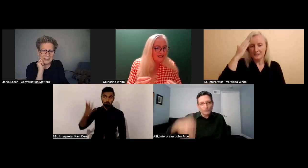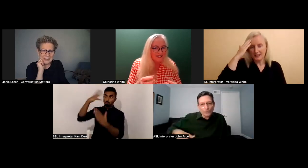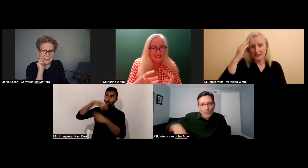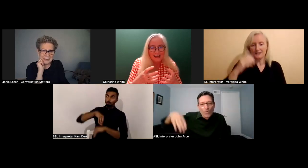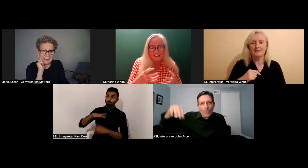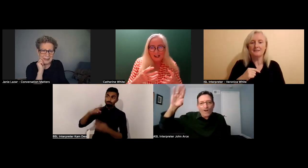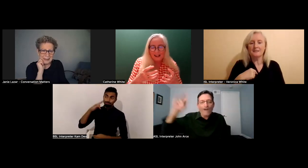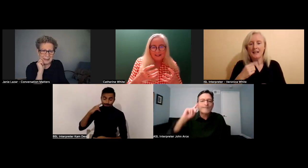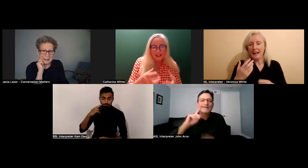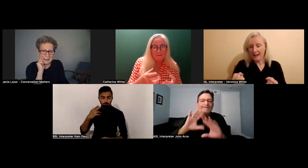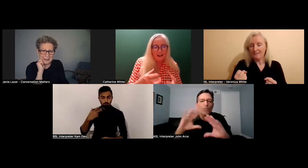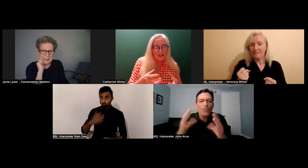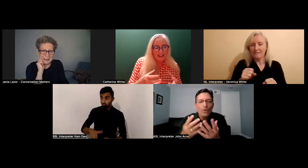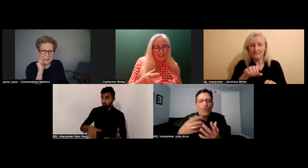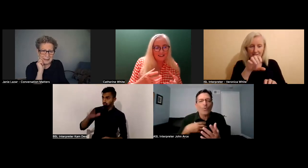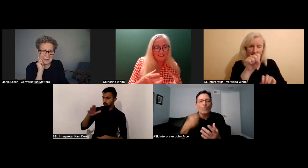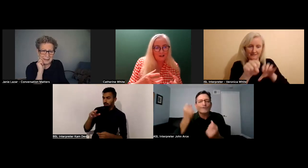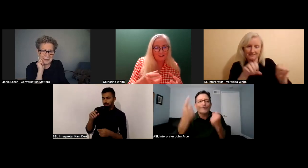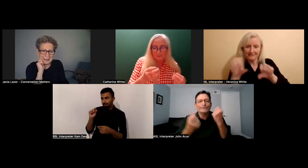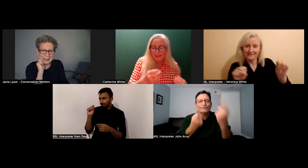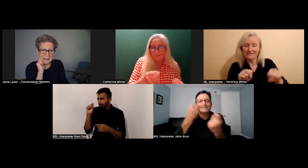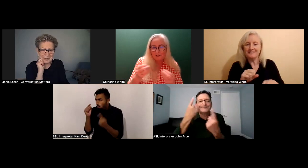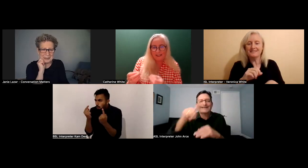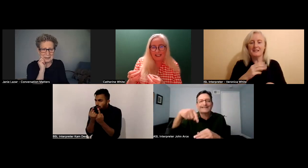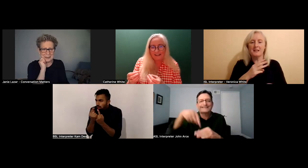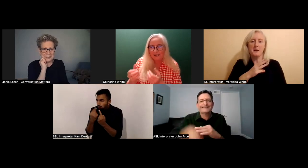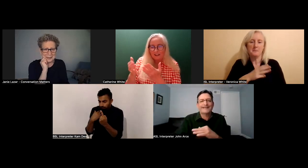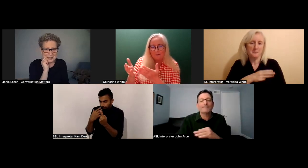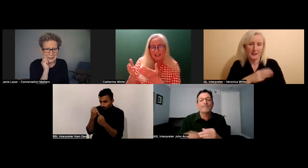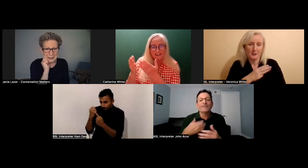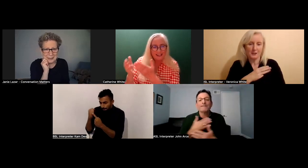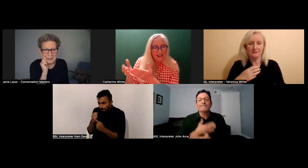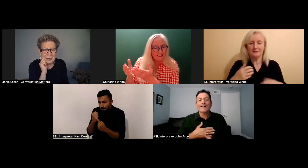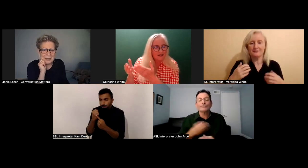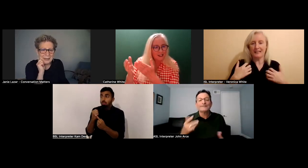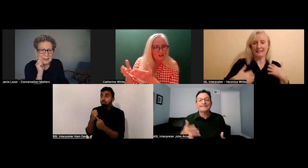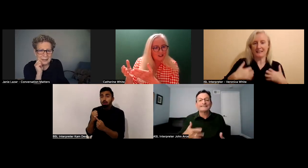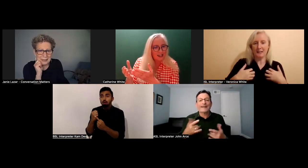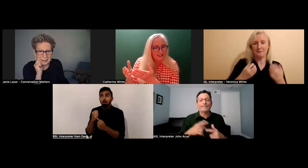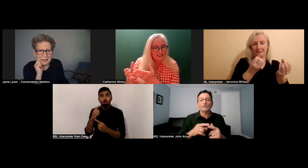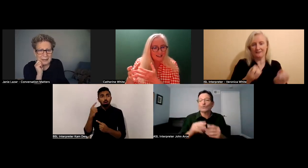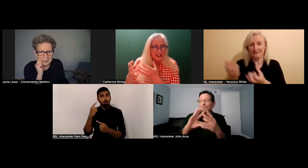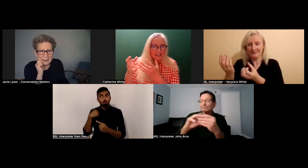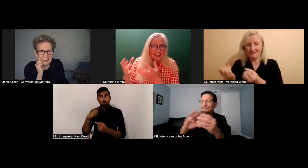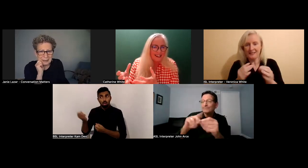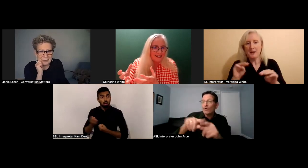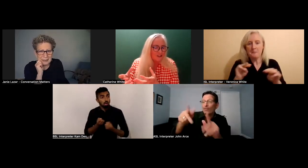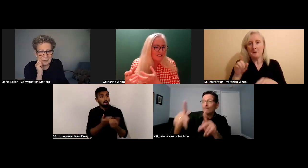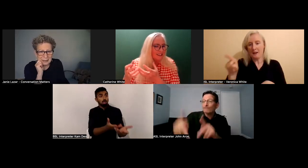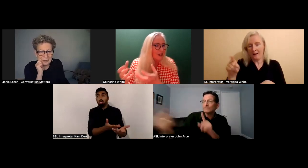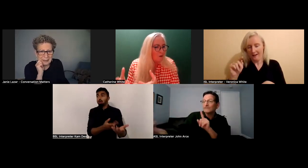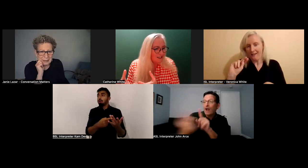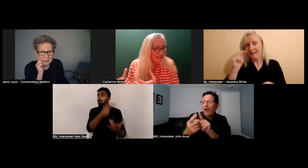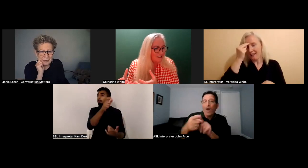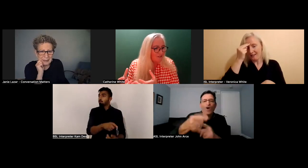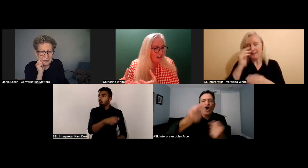the nuances, and that pleasure and excitement of being able to relay that to somebody else. They get it, they understand it, they get